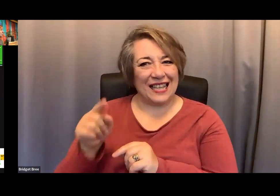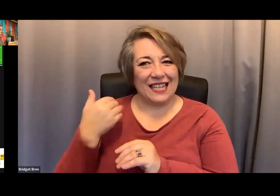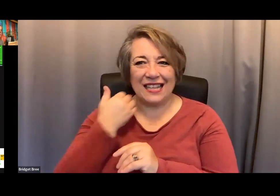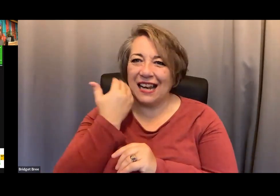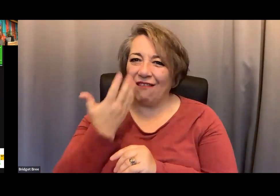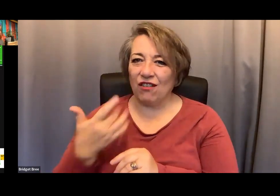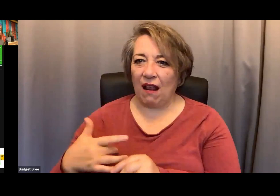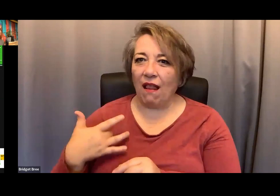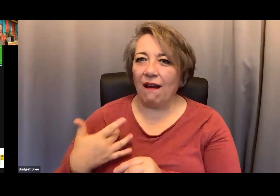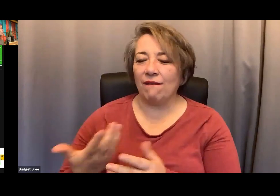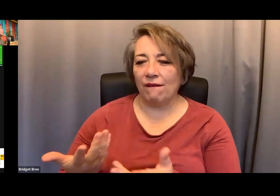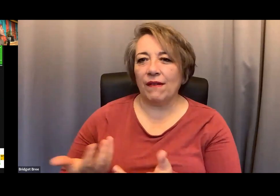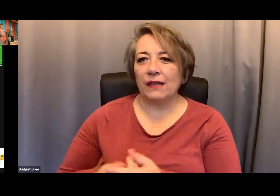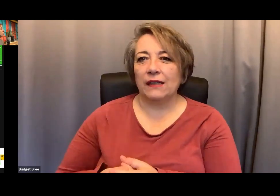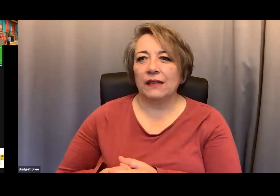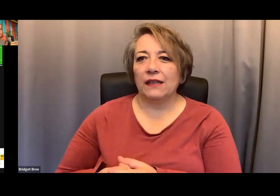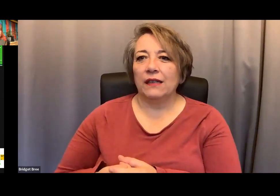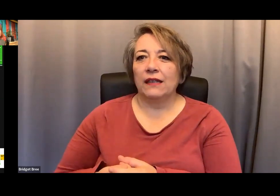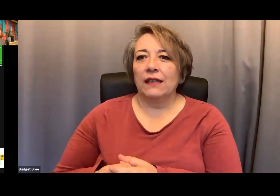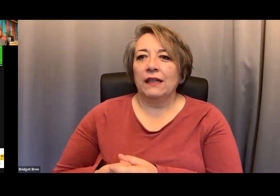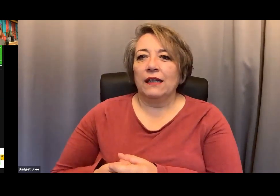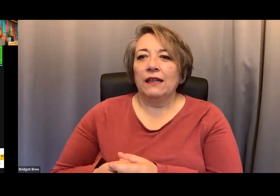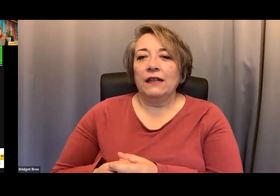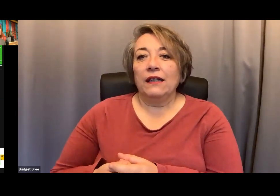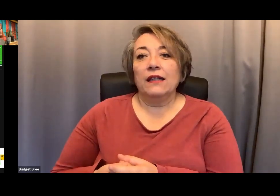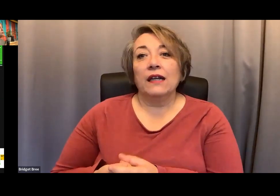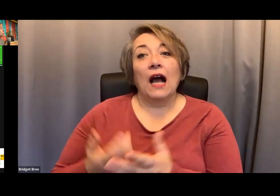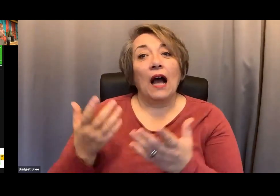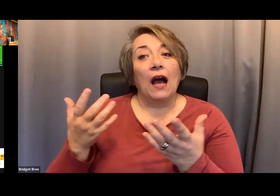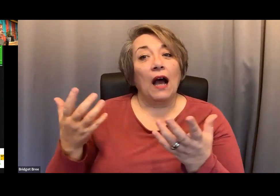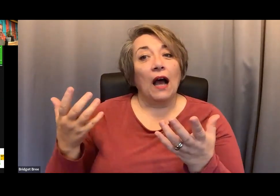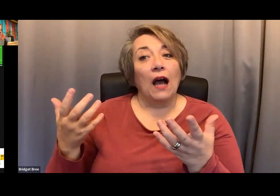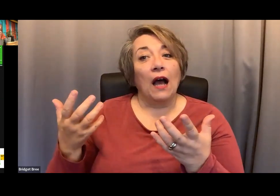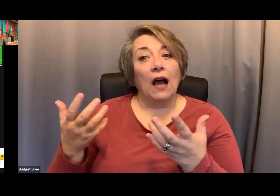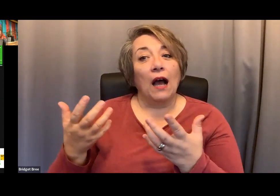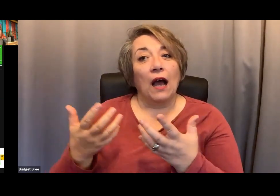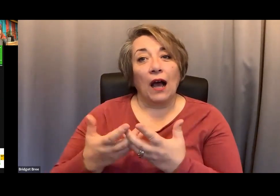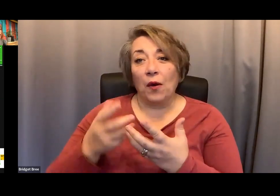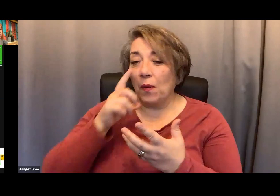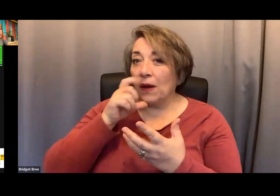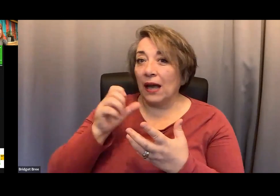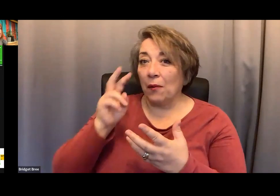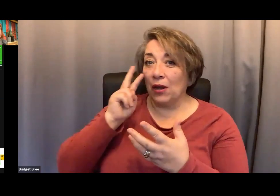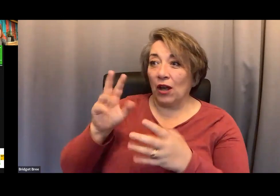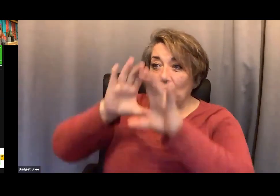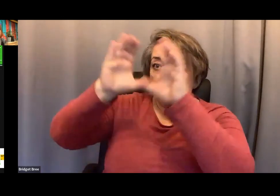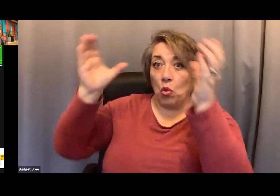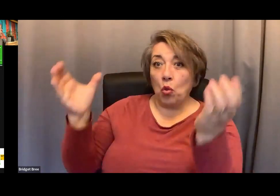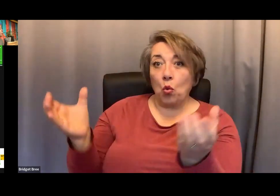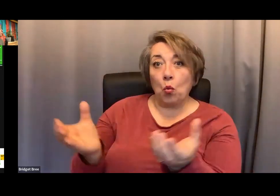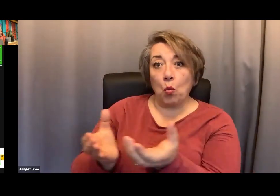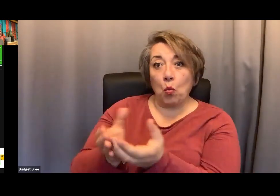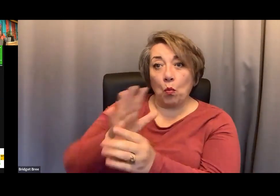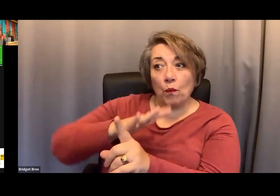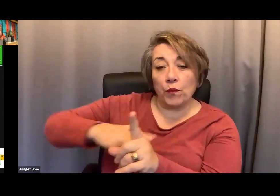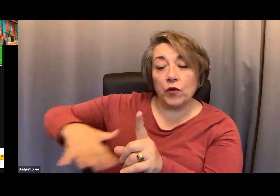in communities, in conversations even, I would say, is the global social lens, asking how can our place respect the